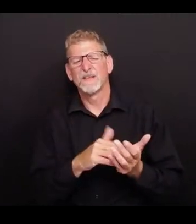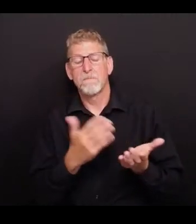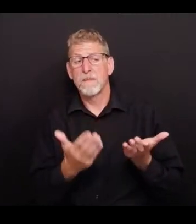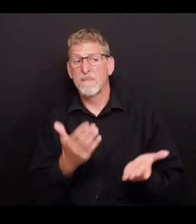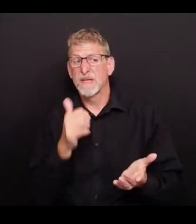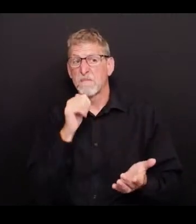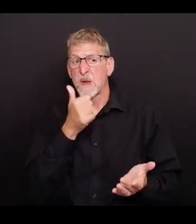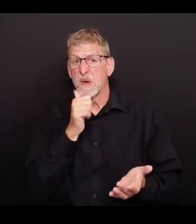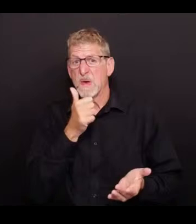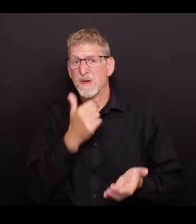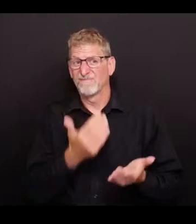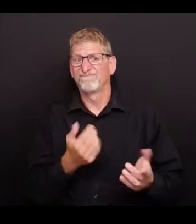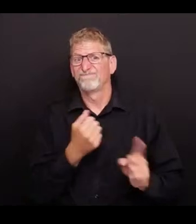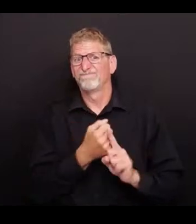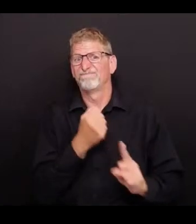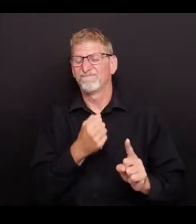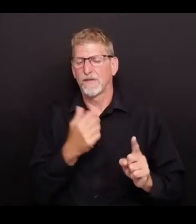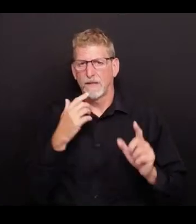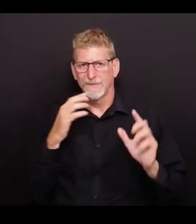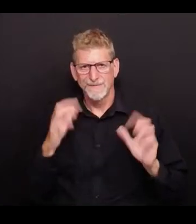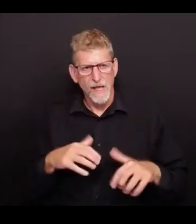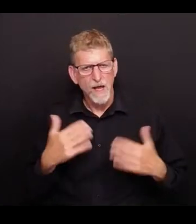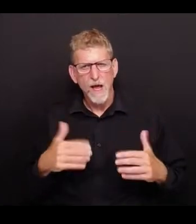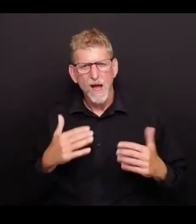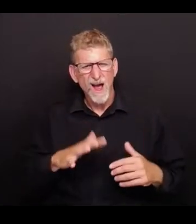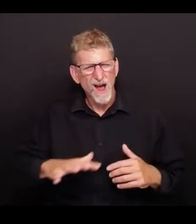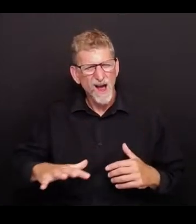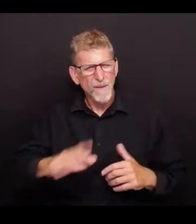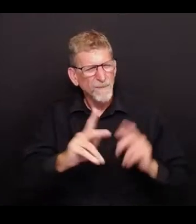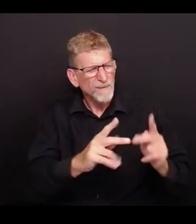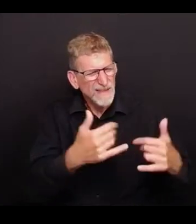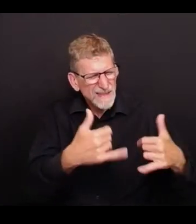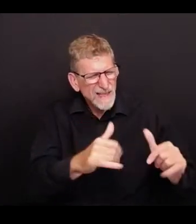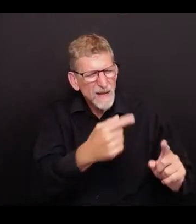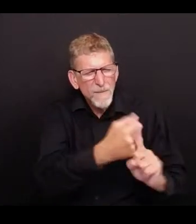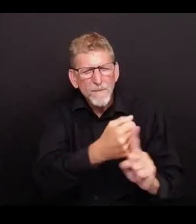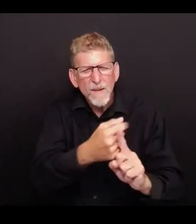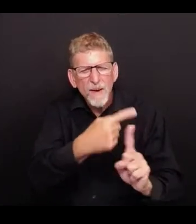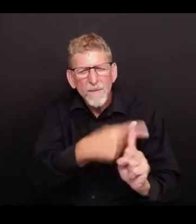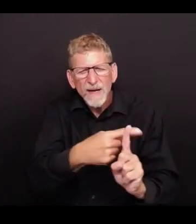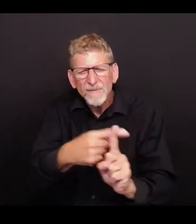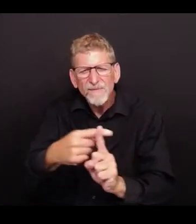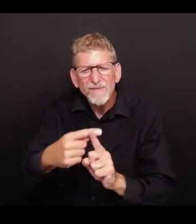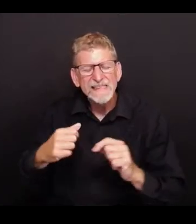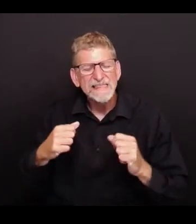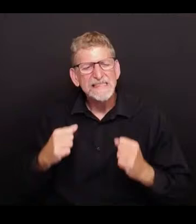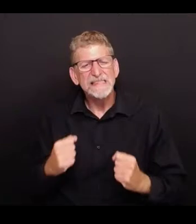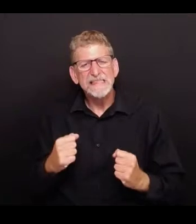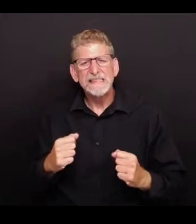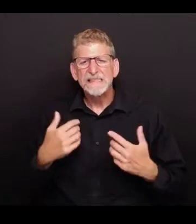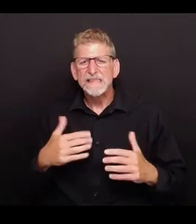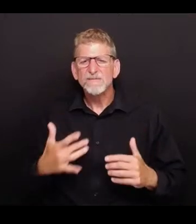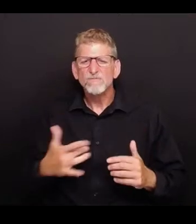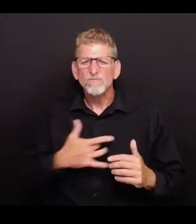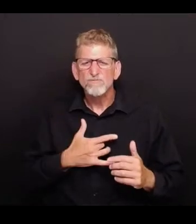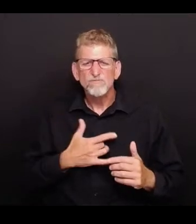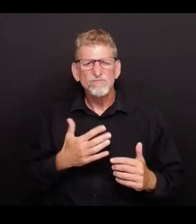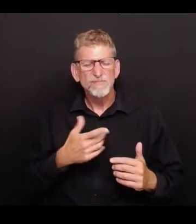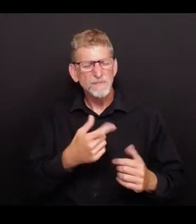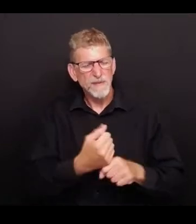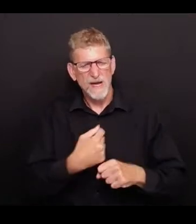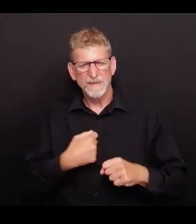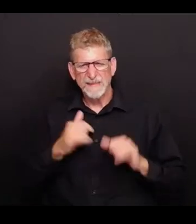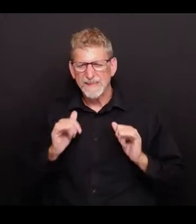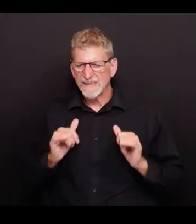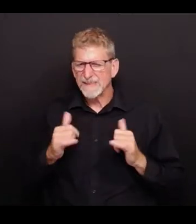tomorrow. It's hard to fathom that so many of our family, friends, and neighbors have been impacted by COVID-19. It's a